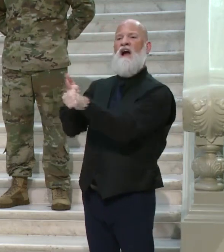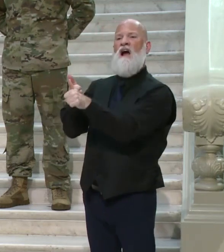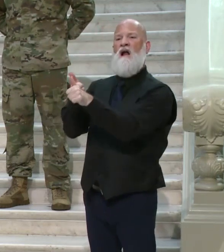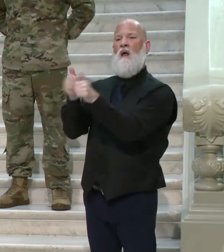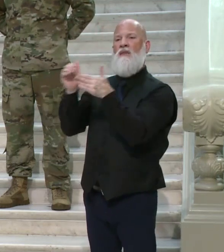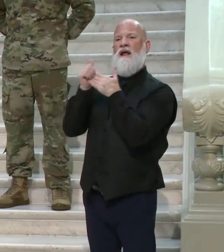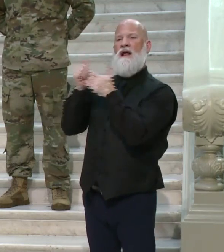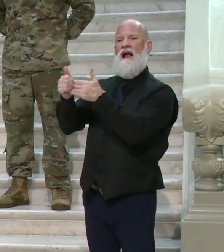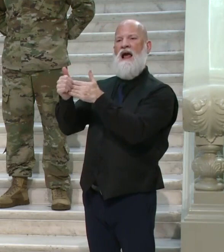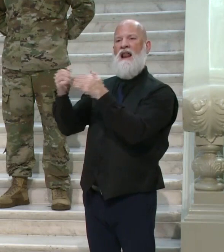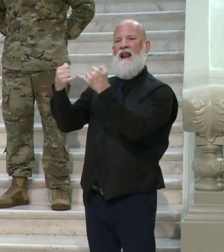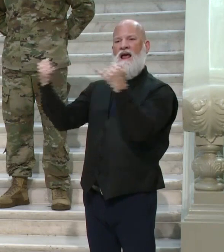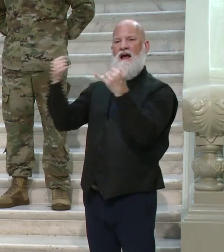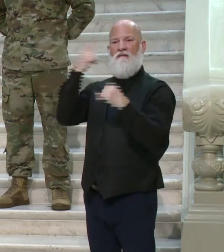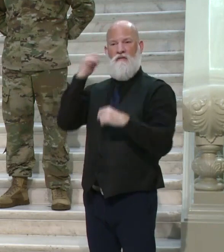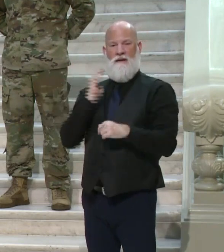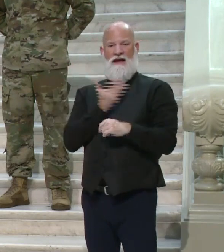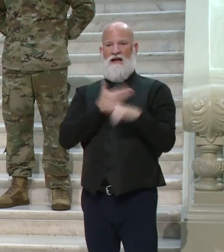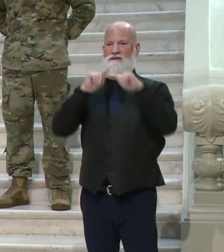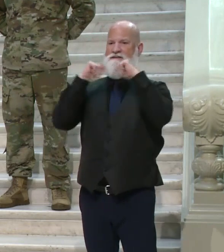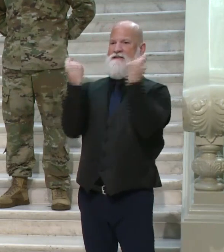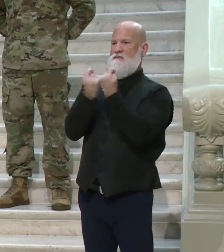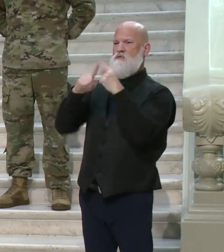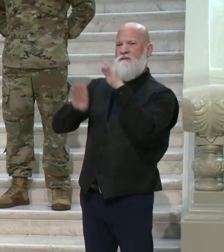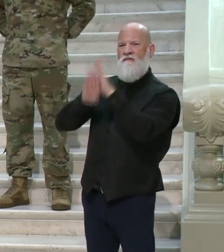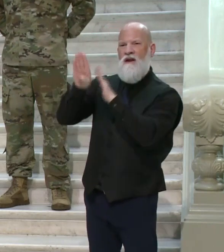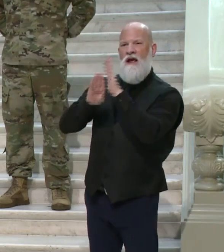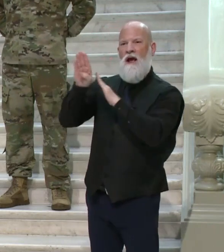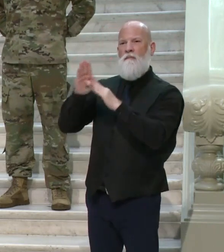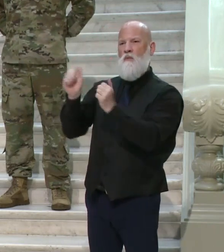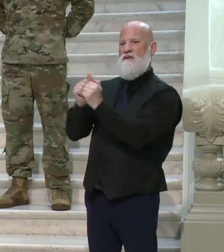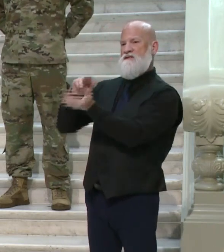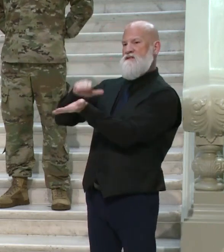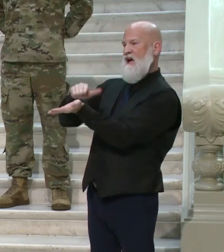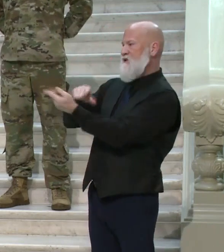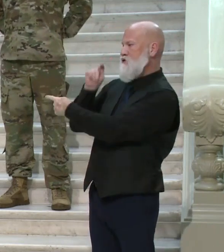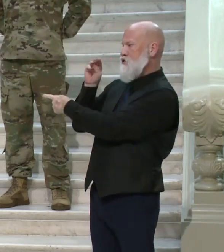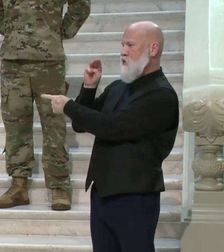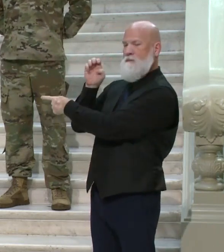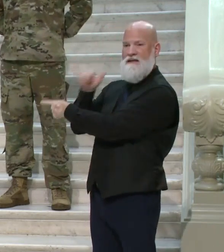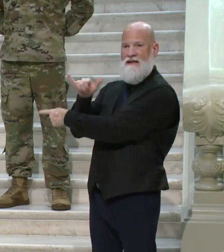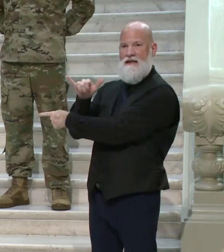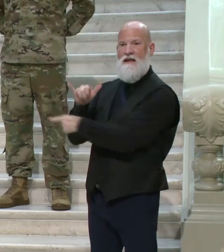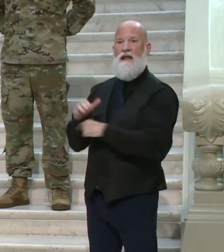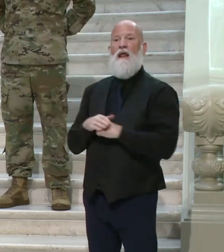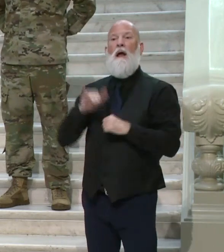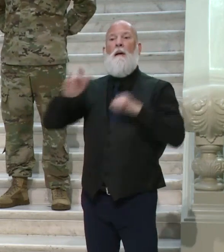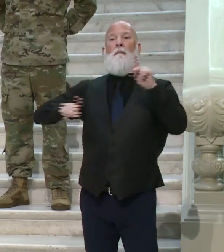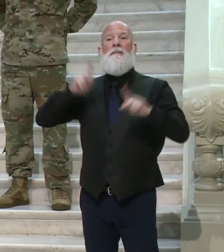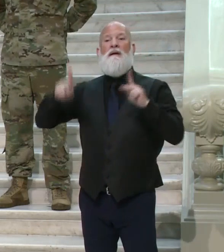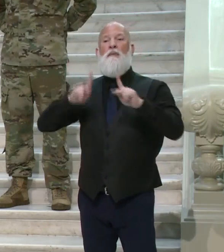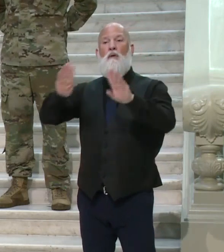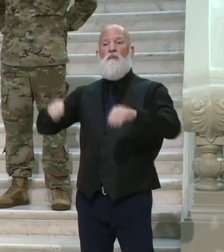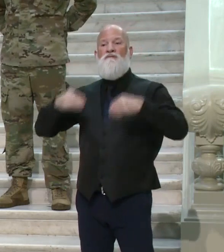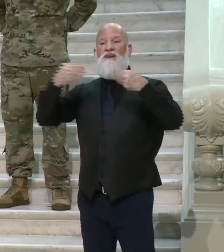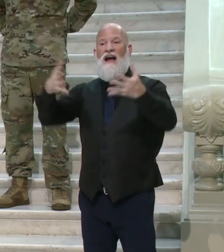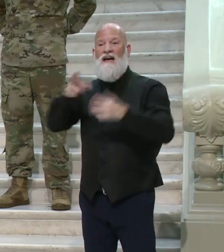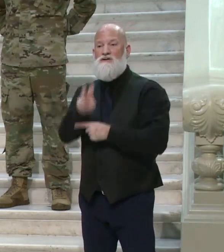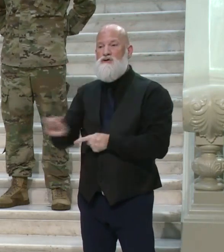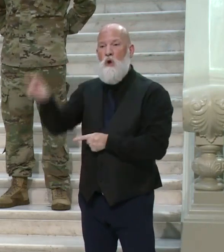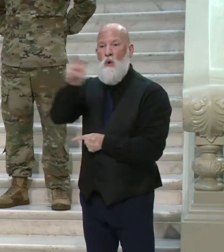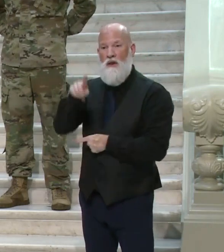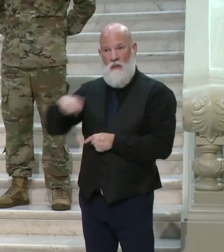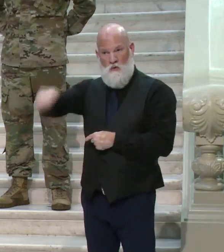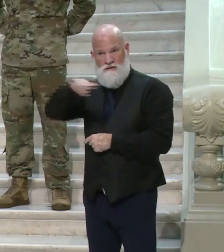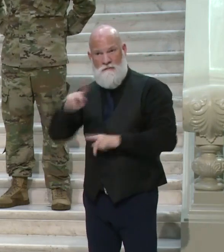is putting together in conjunction with Dr. Toomey. But the fact of the matter is the people that give the tours at the governor's mansion, the docents, are